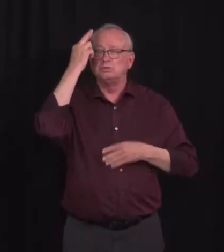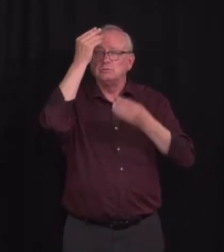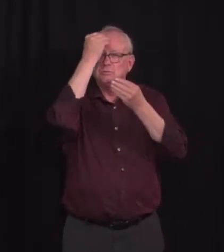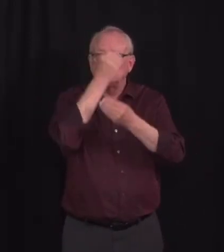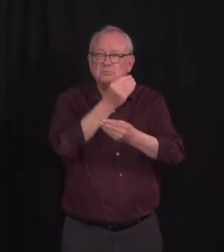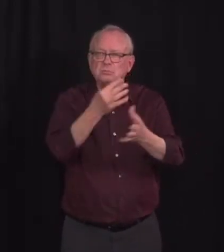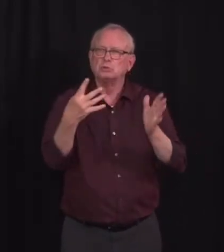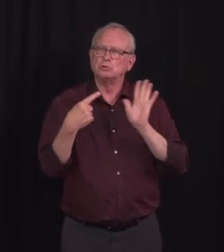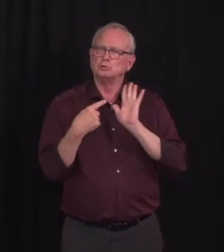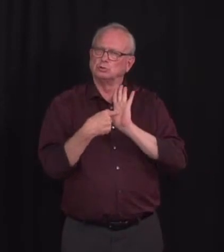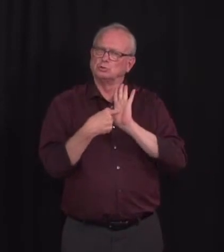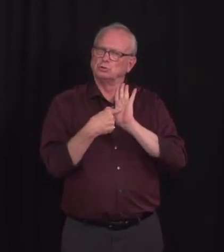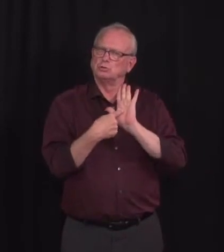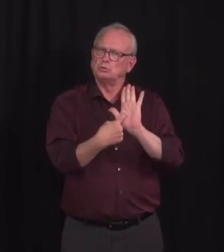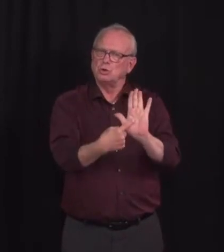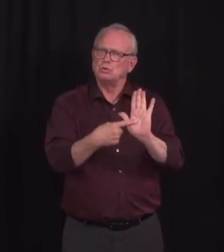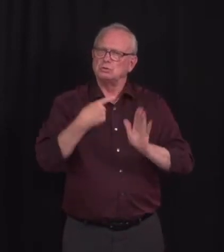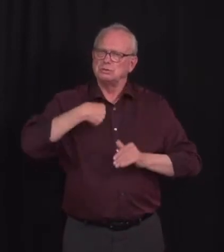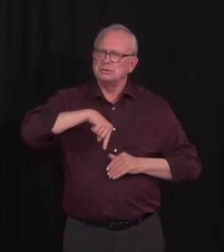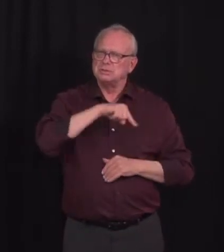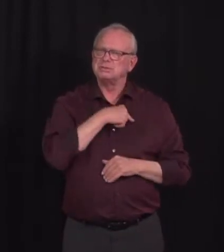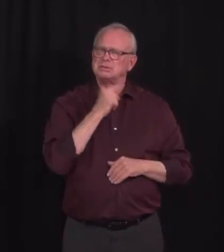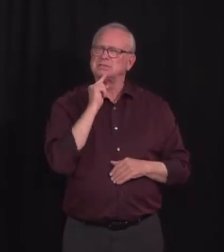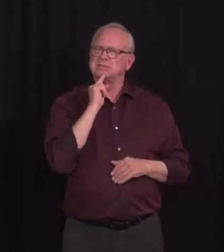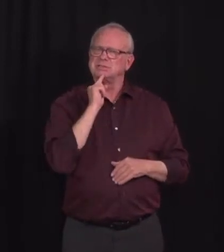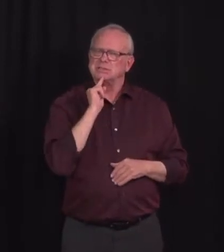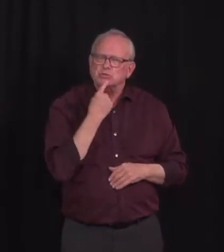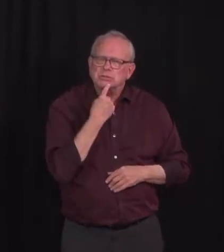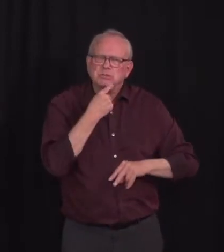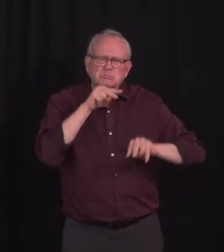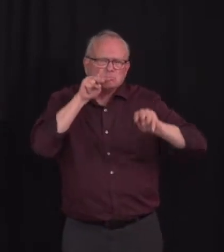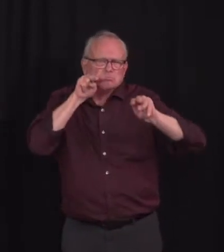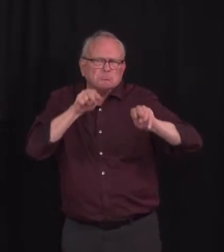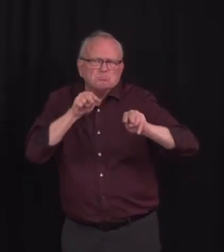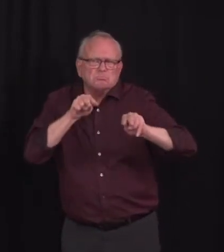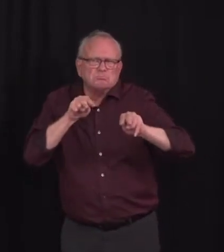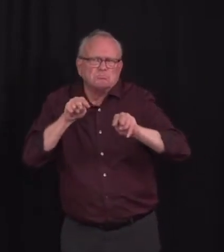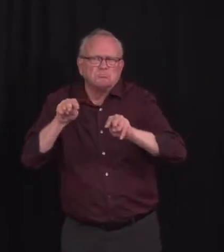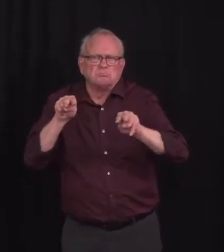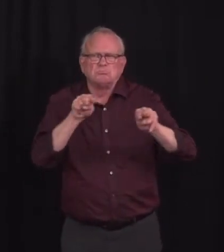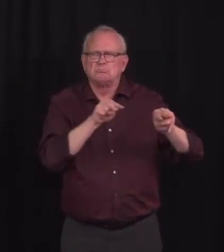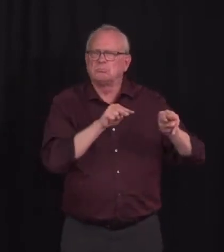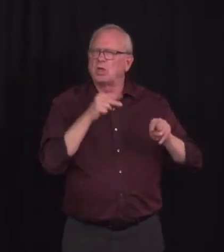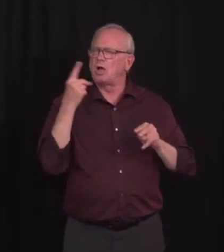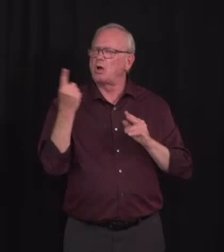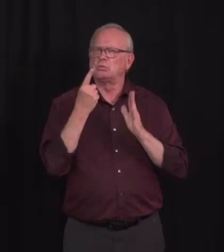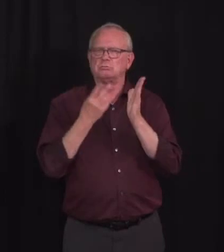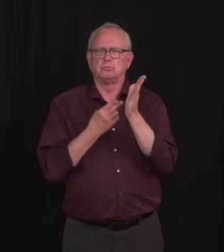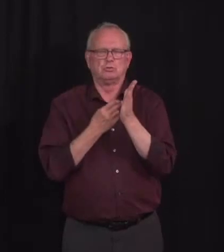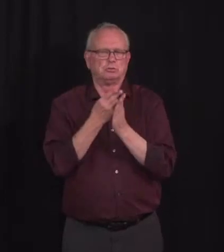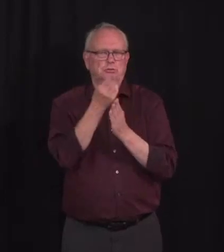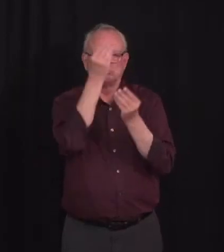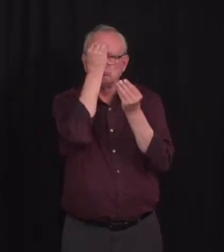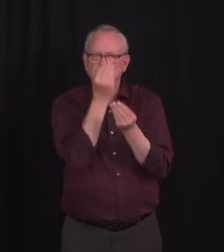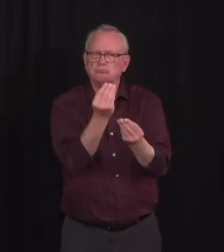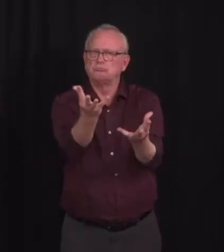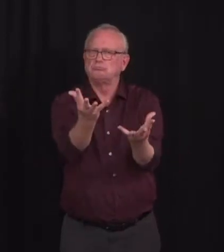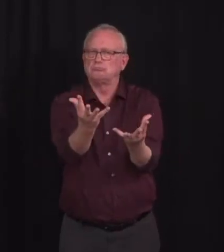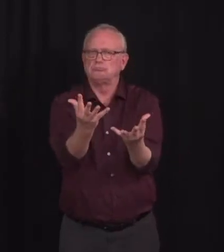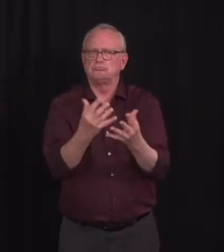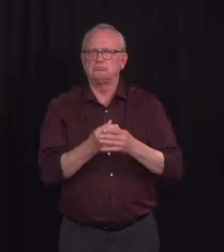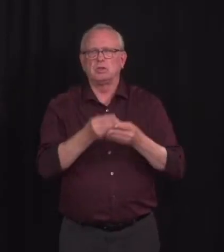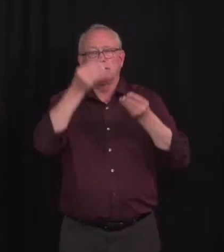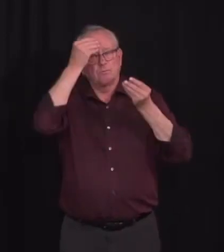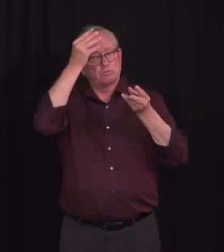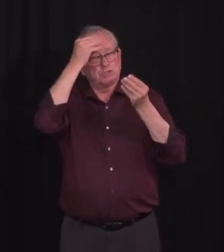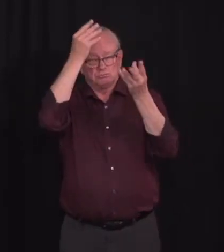vaccine safety very seriously, and we will always be transparent about any new information that emerges.